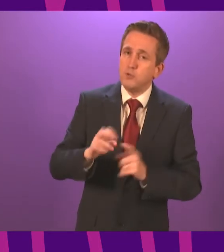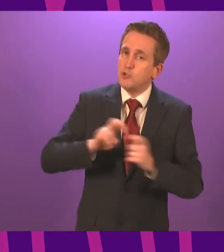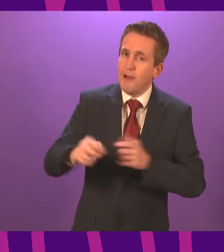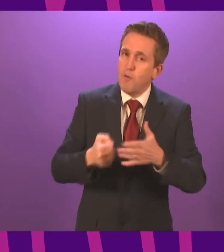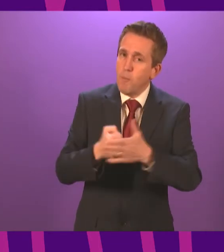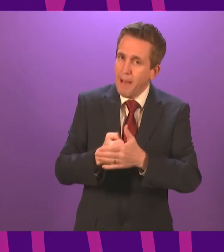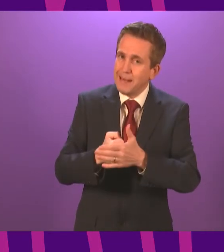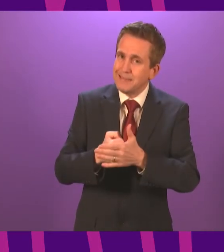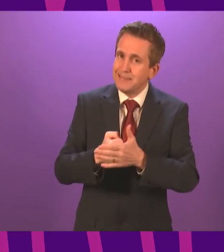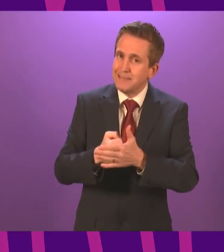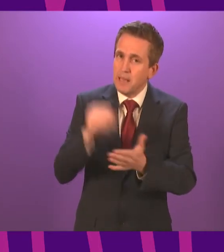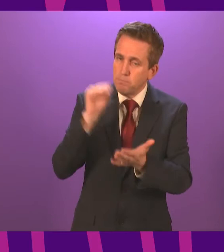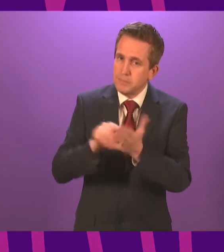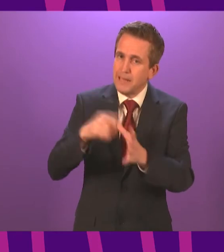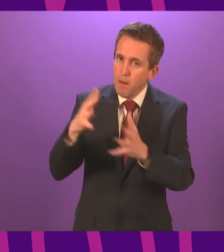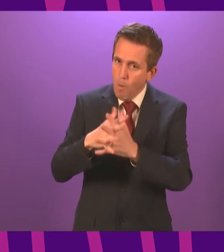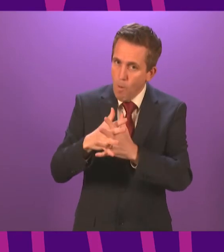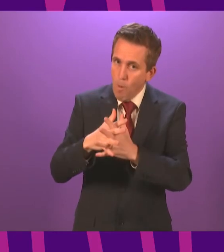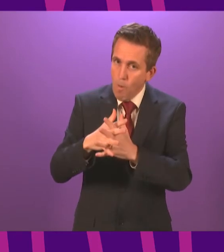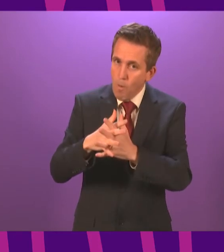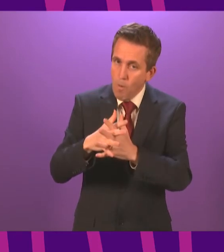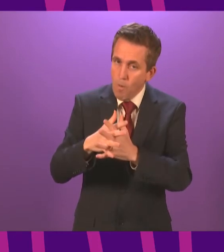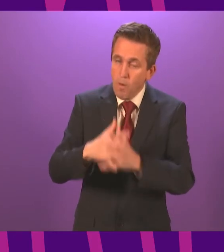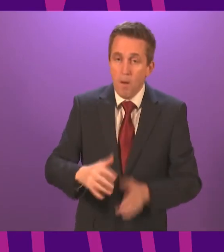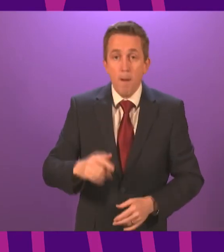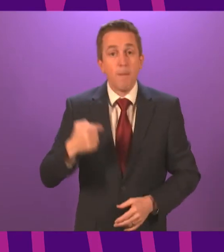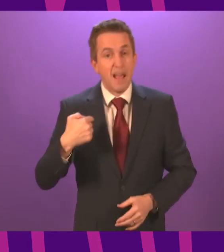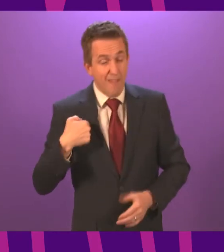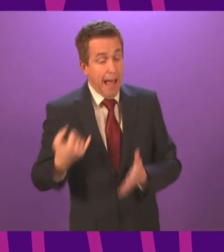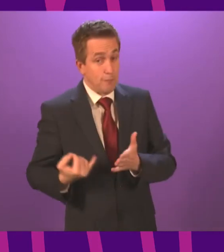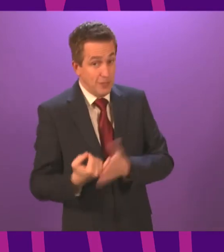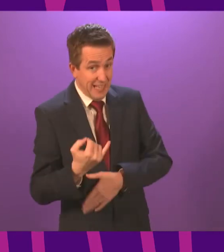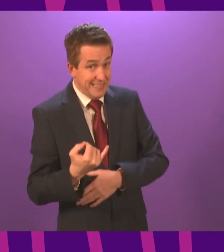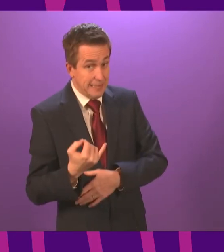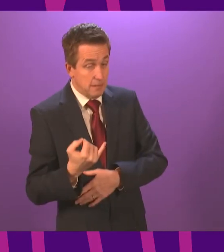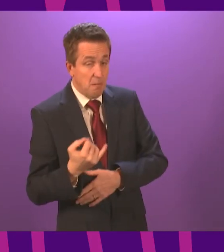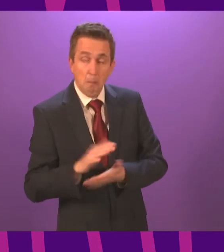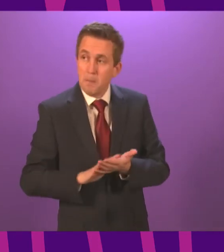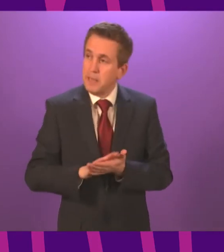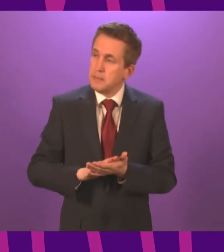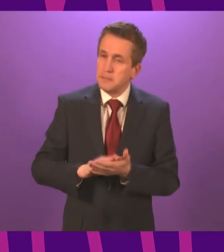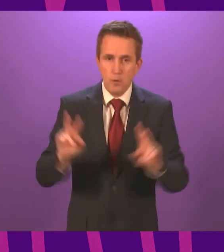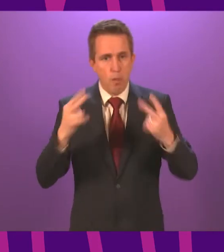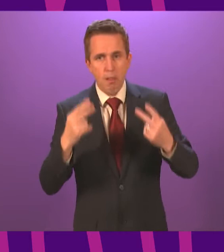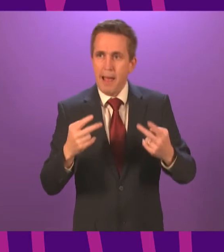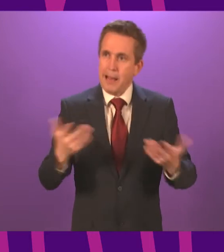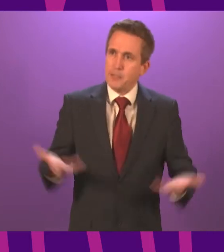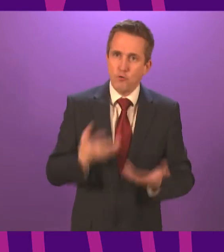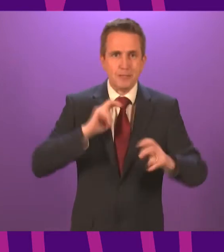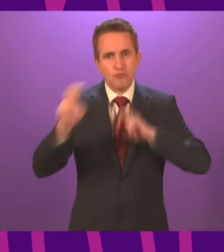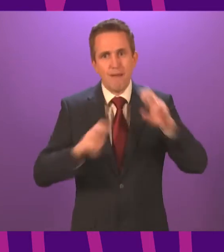but rejecting it may indicate that people can travel freely around the country again. It